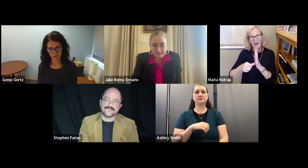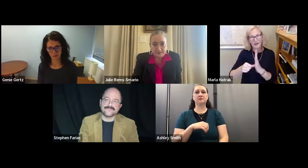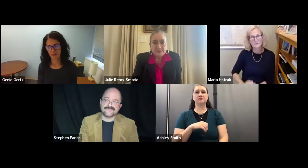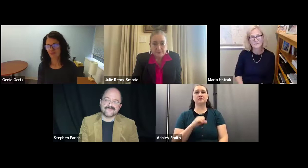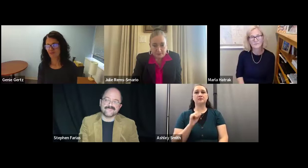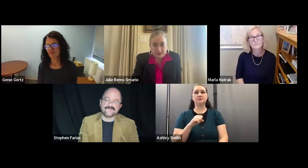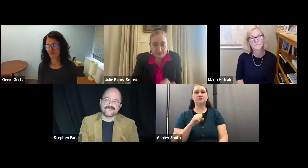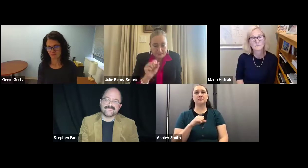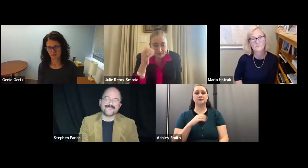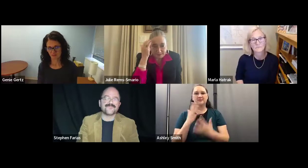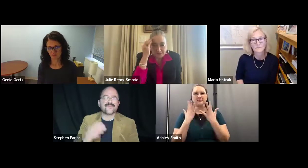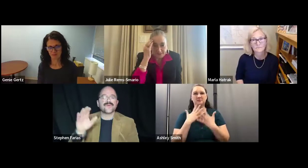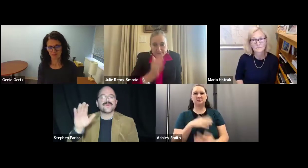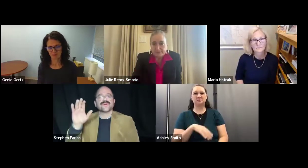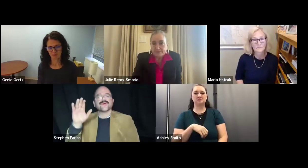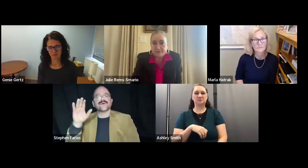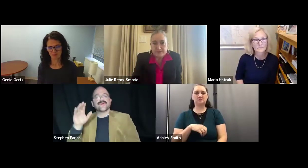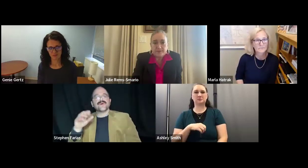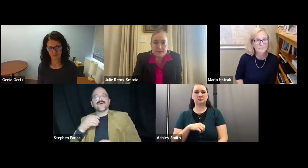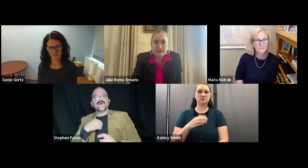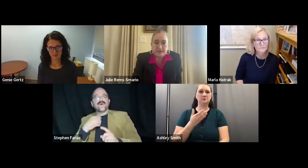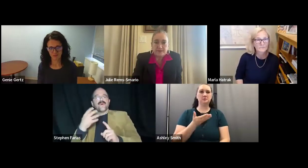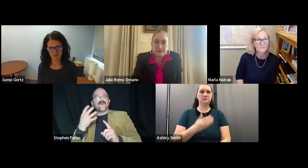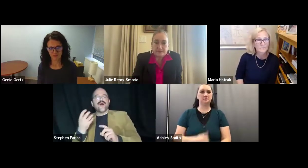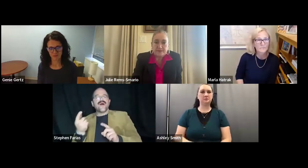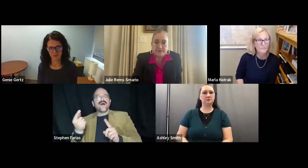that his parents refused to learn sign language. Not that they didn't, they refused.